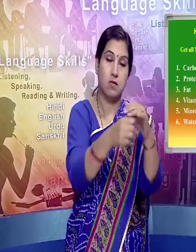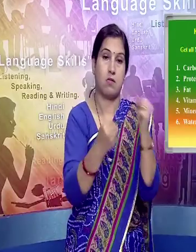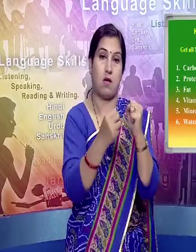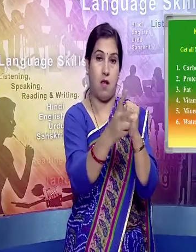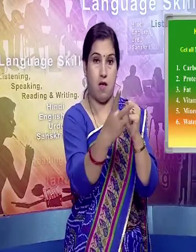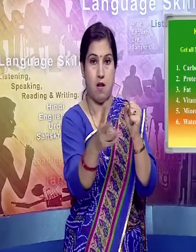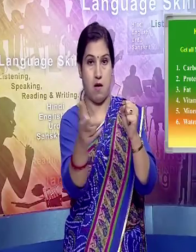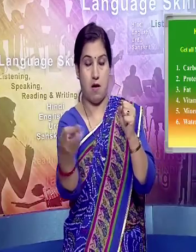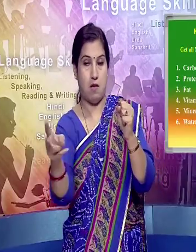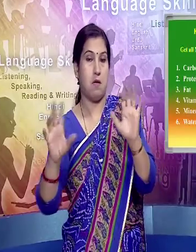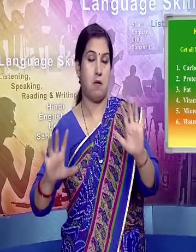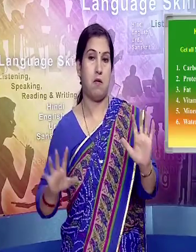or in varied quantities.